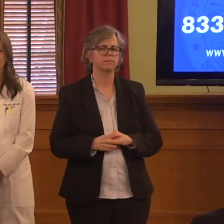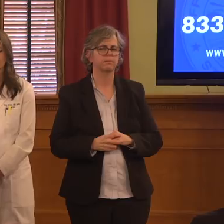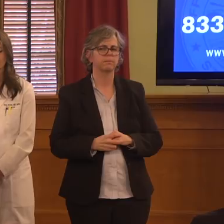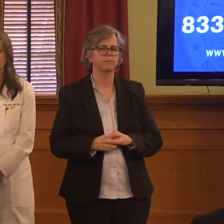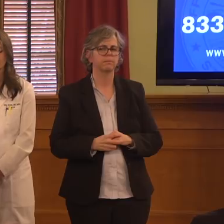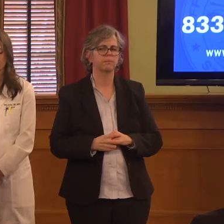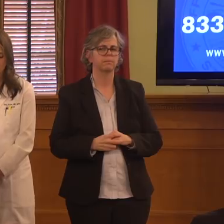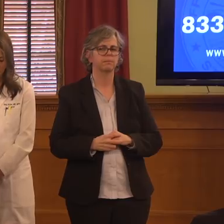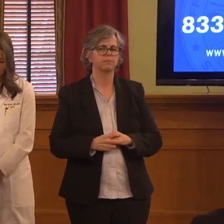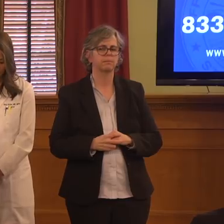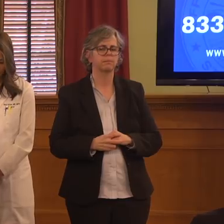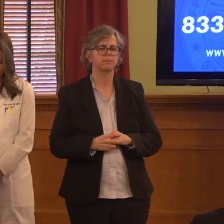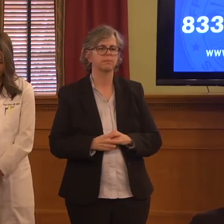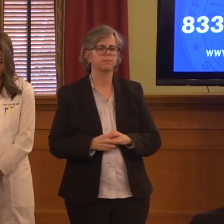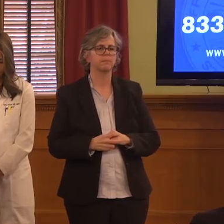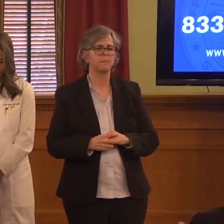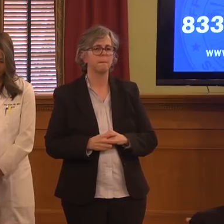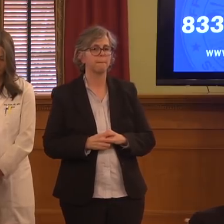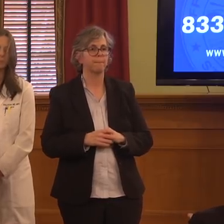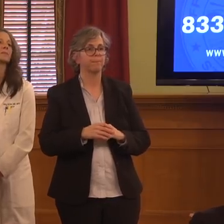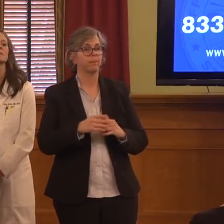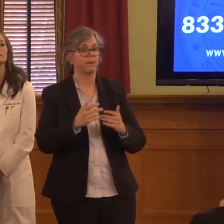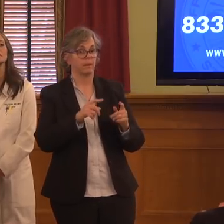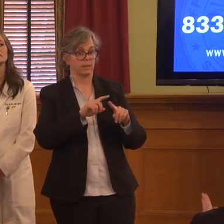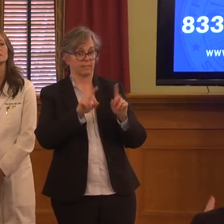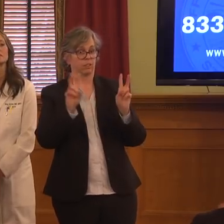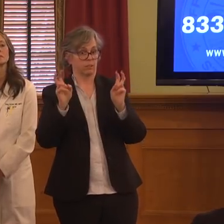Let me talk for a moment about price gouging.